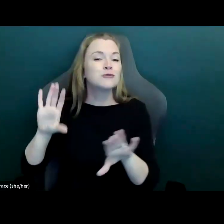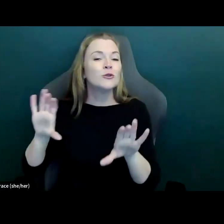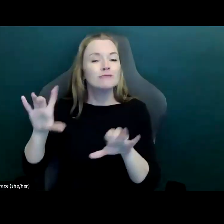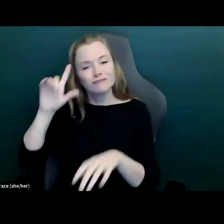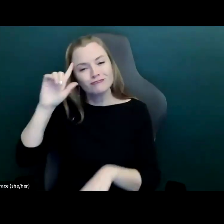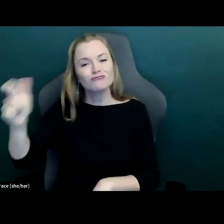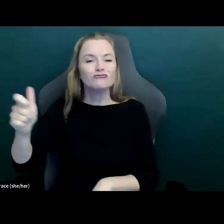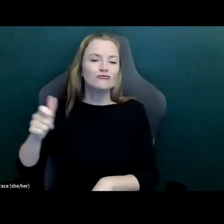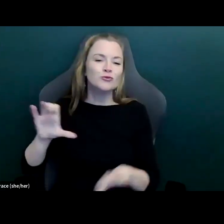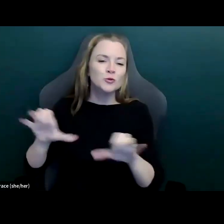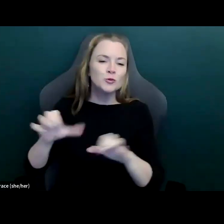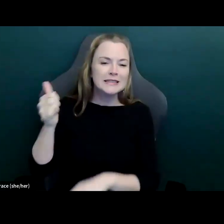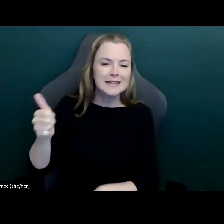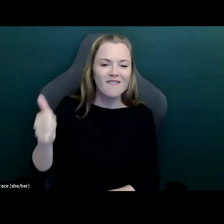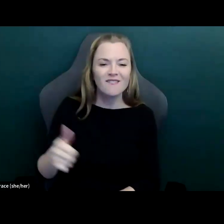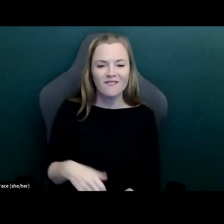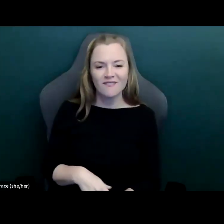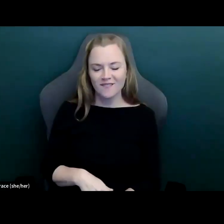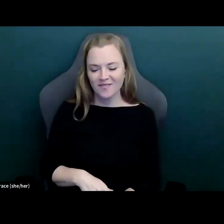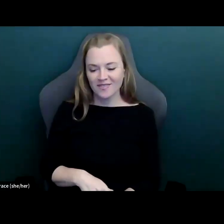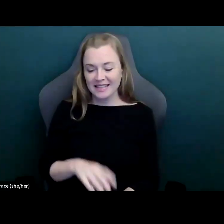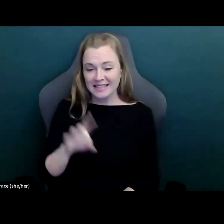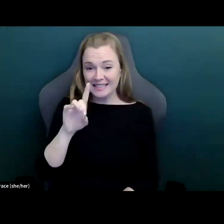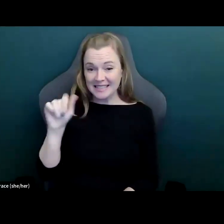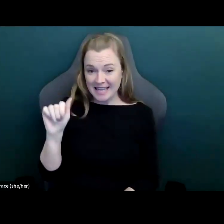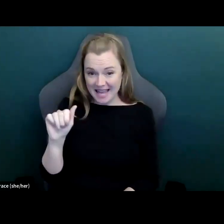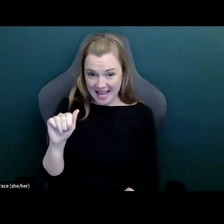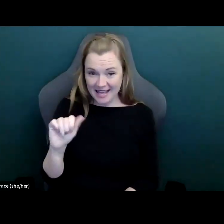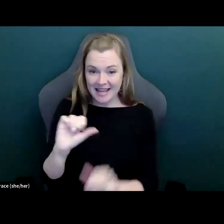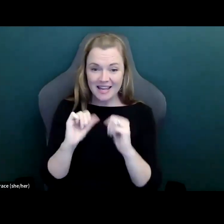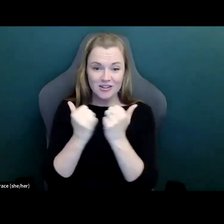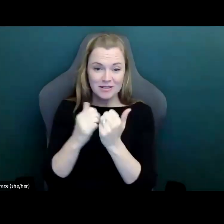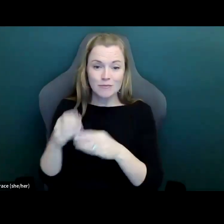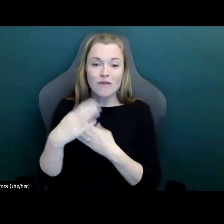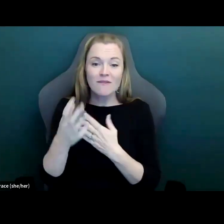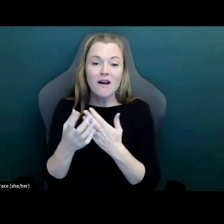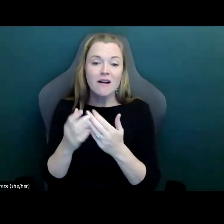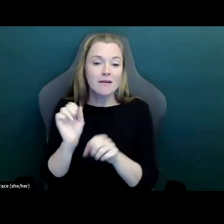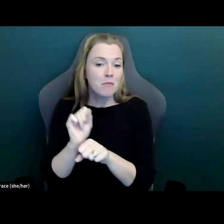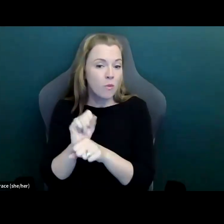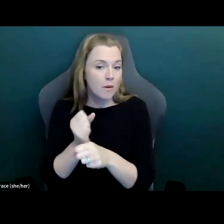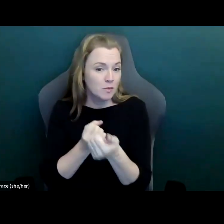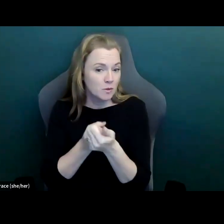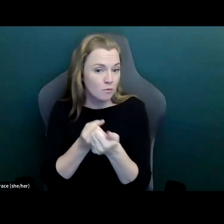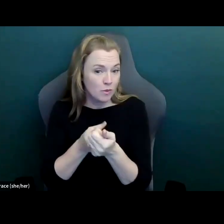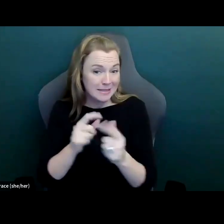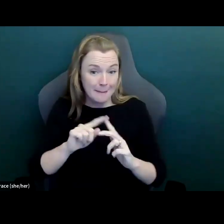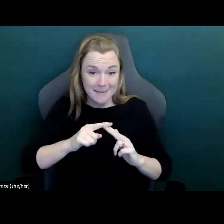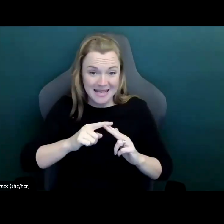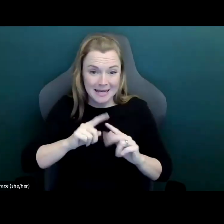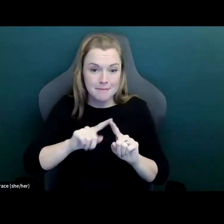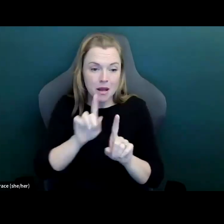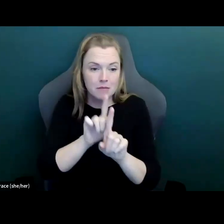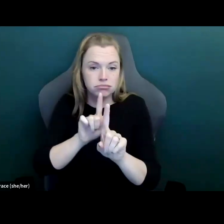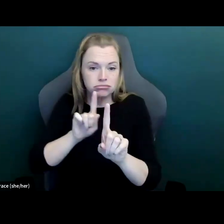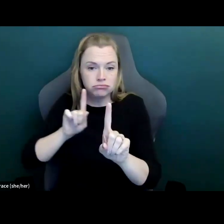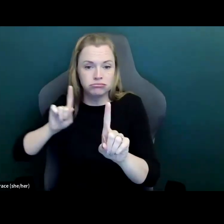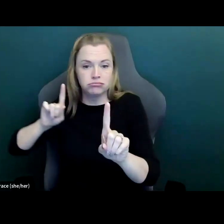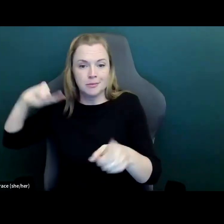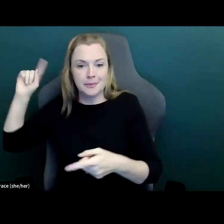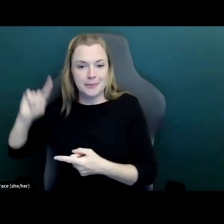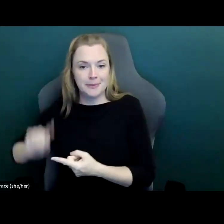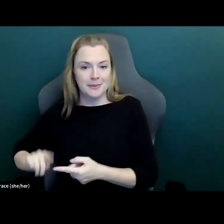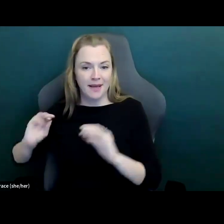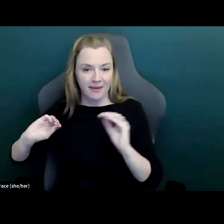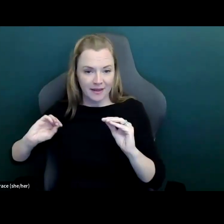any case, his DDA agency provided employment supports at the beginning of his job, but very soon tapered them to almost nothing, though Nick